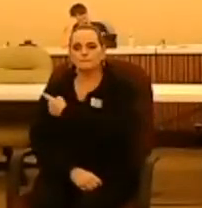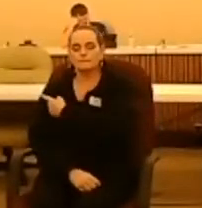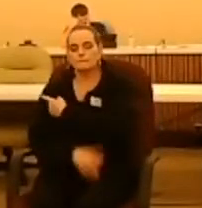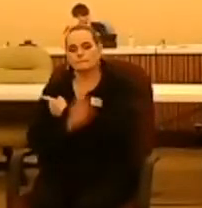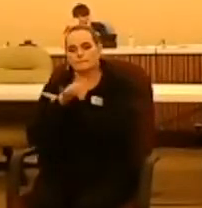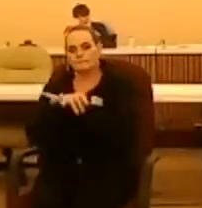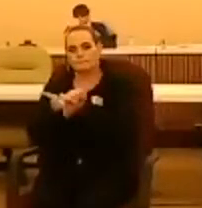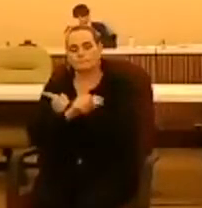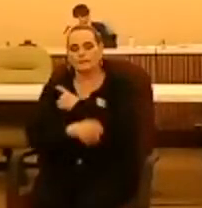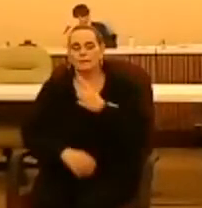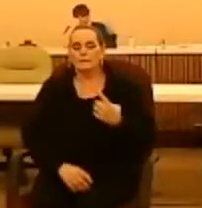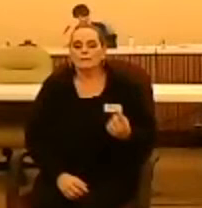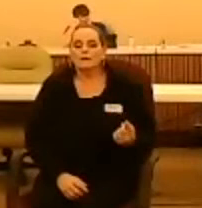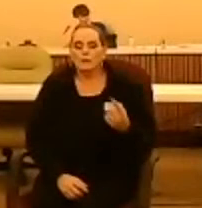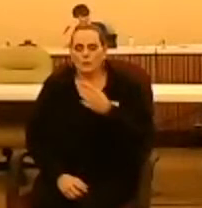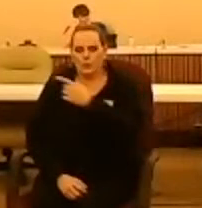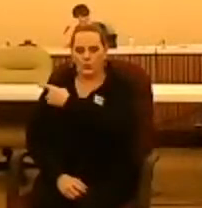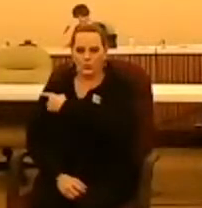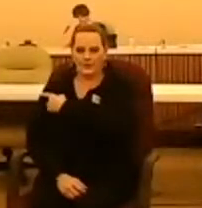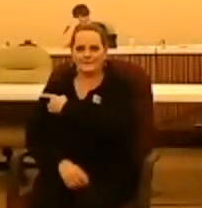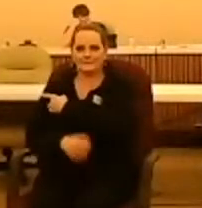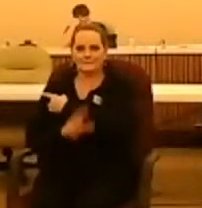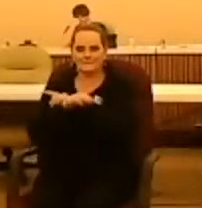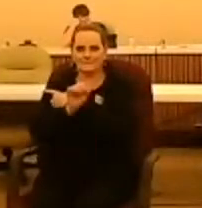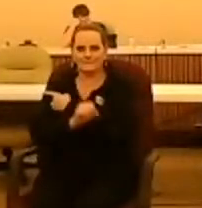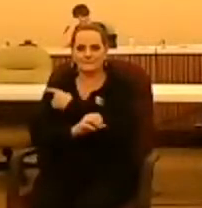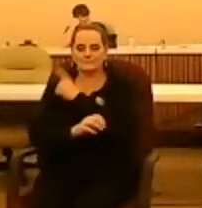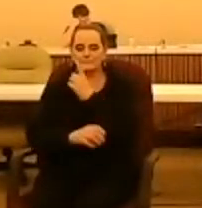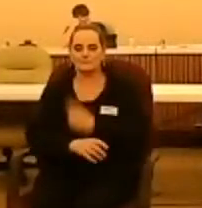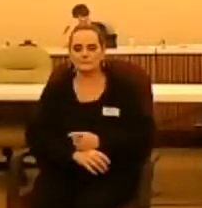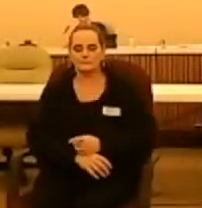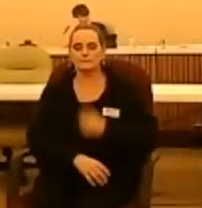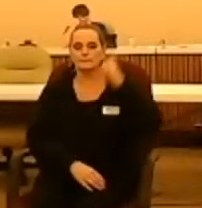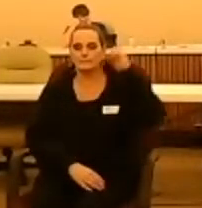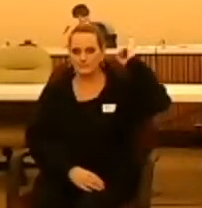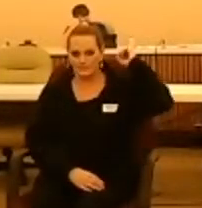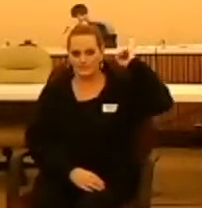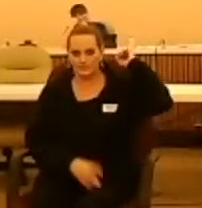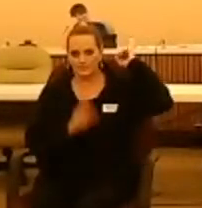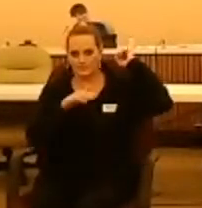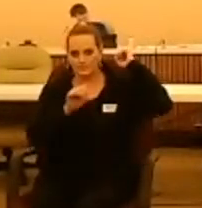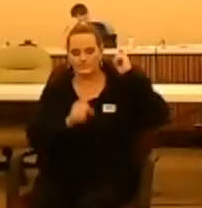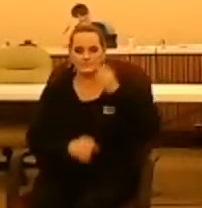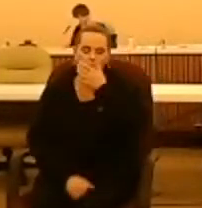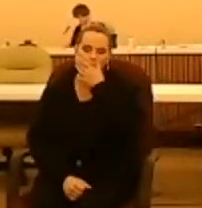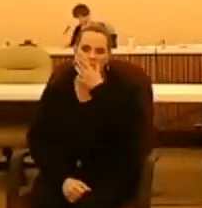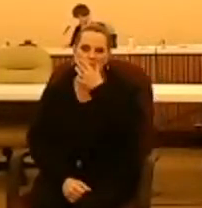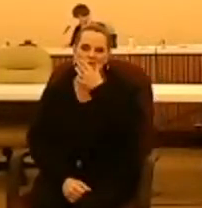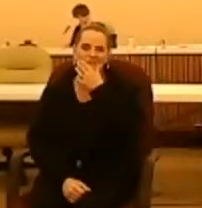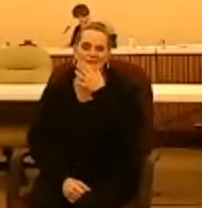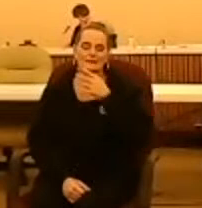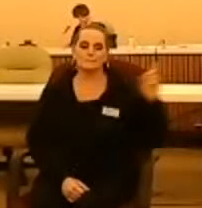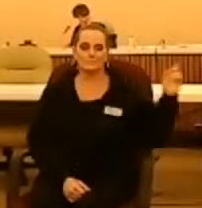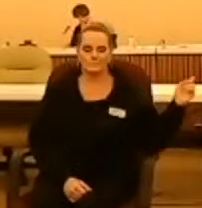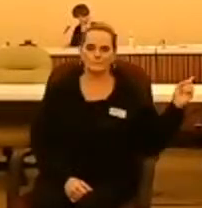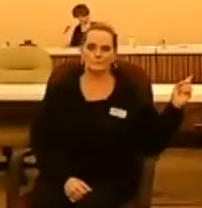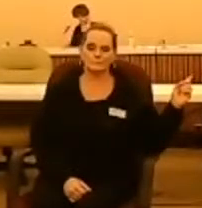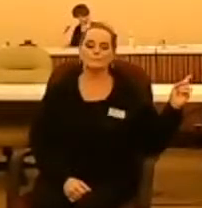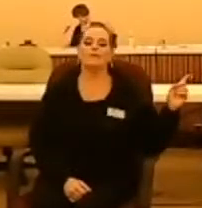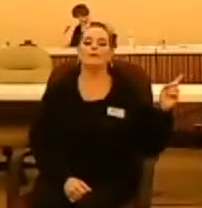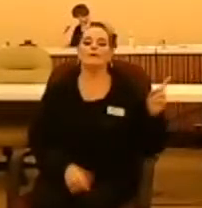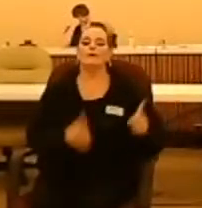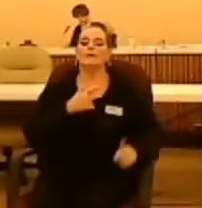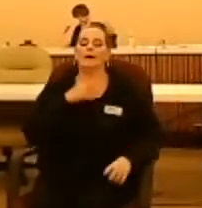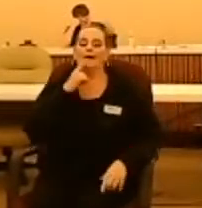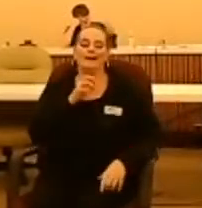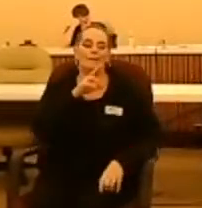Safranek. Councilmember Bolzner. Supervisor Schultz. Aye. Mr. Supervisor and fellow board members, I